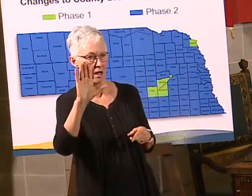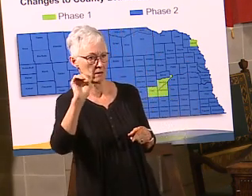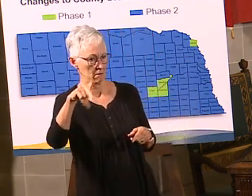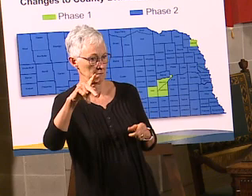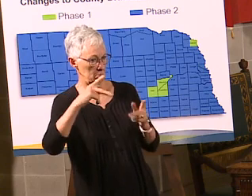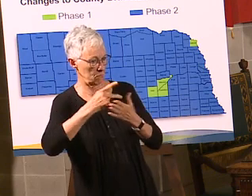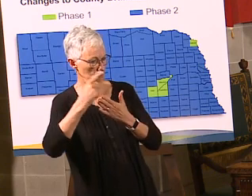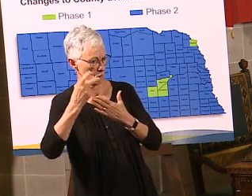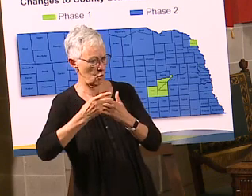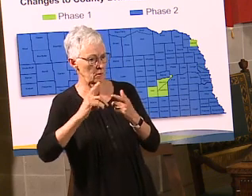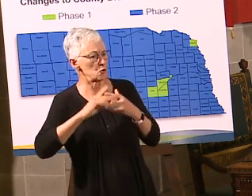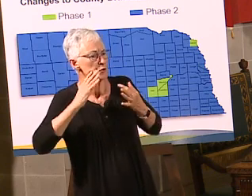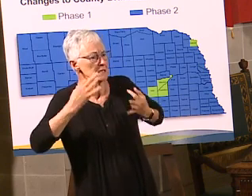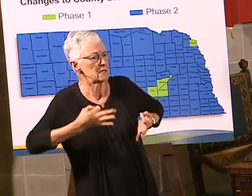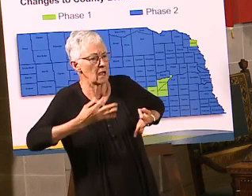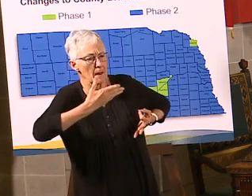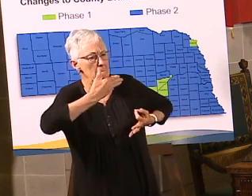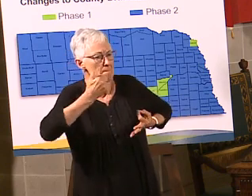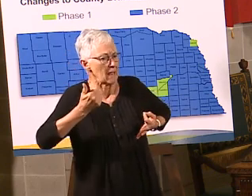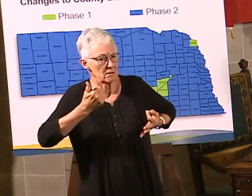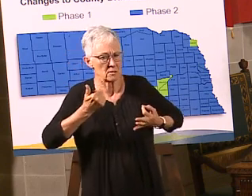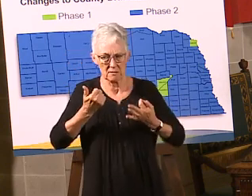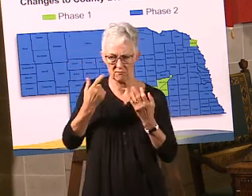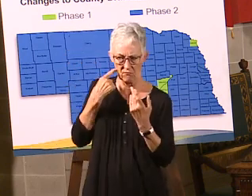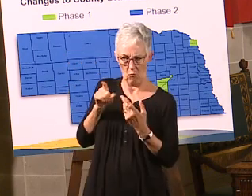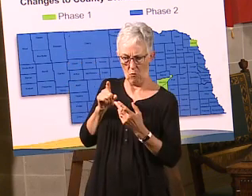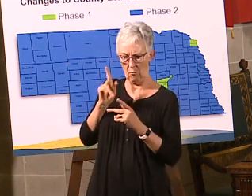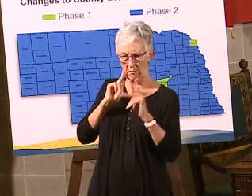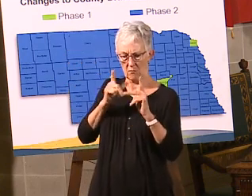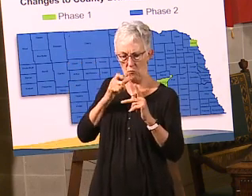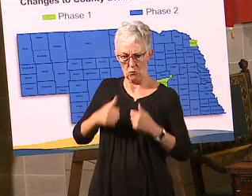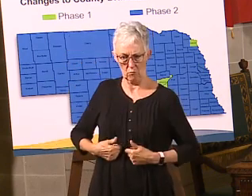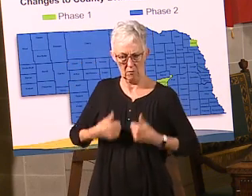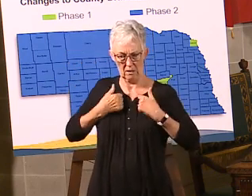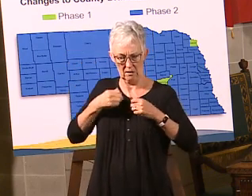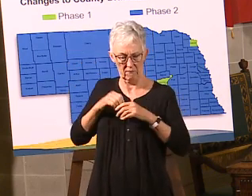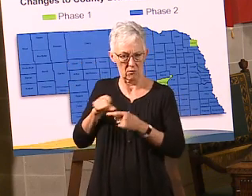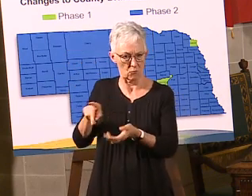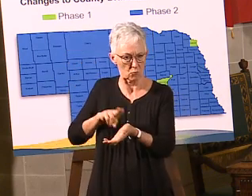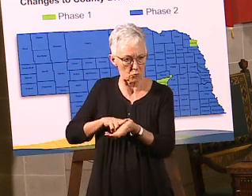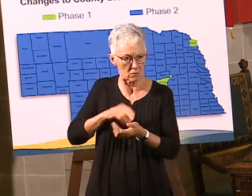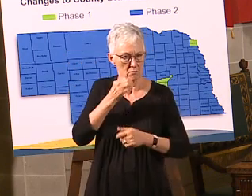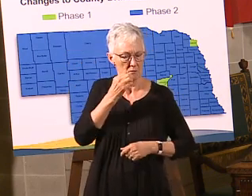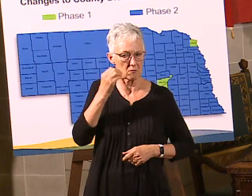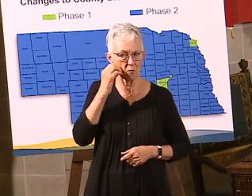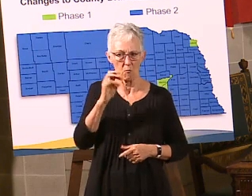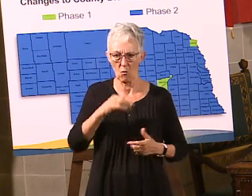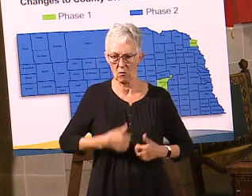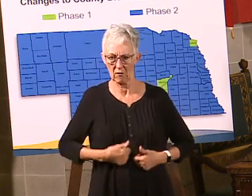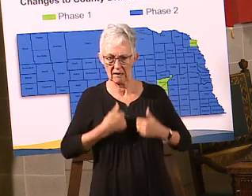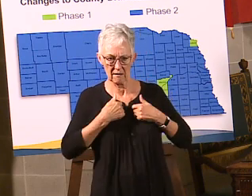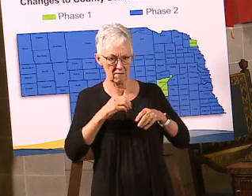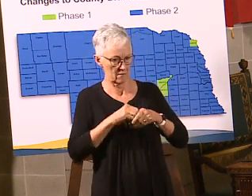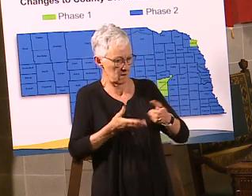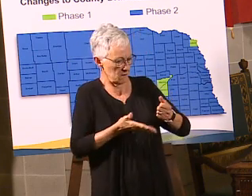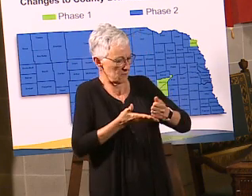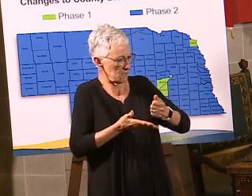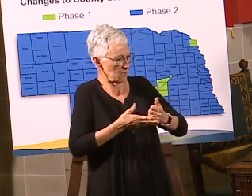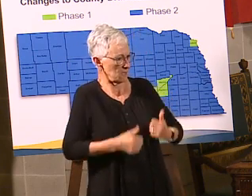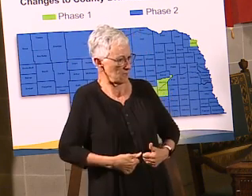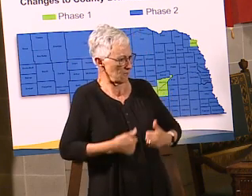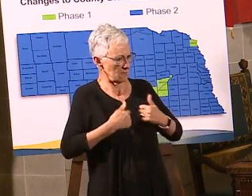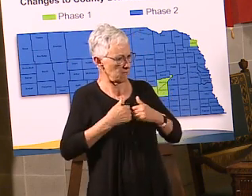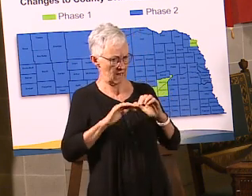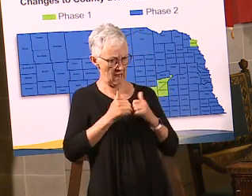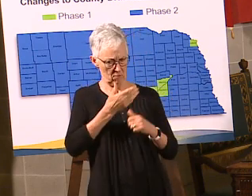practices are. We work around staffing, and staffing is a big part of it to make sure that they have the staffing available to be able to provide the appropriate level of care